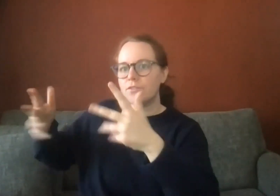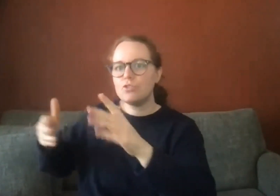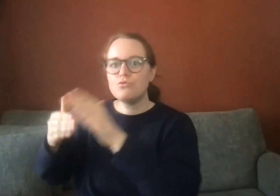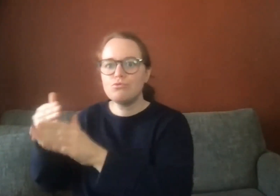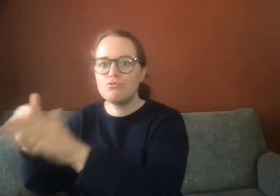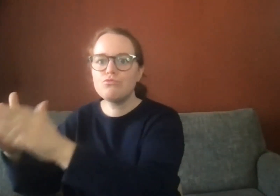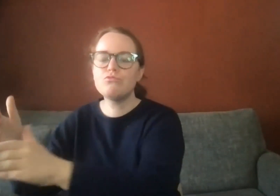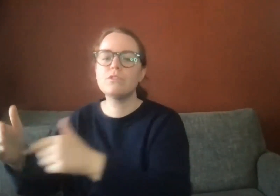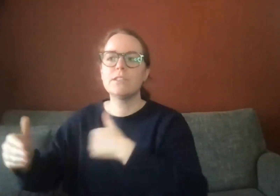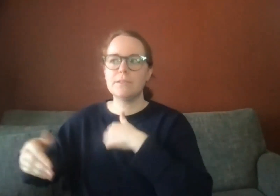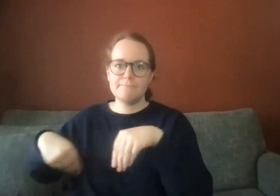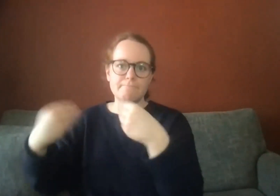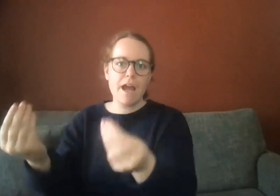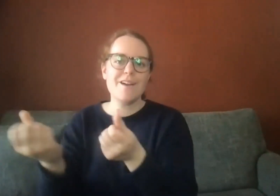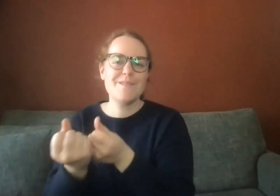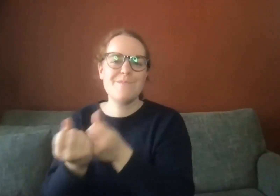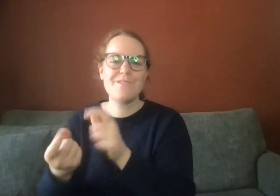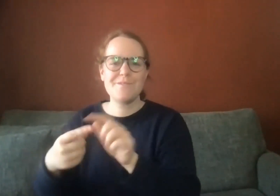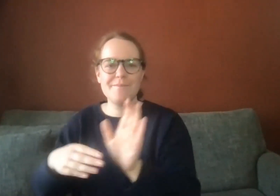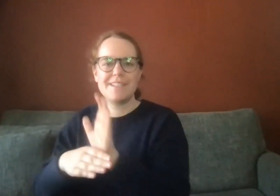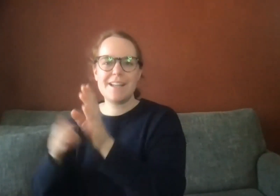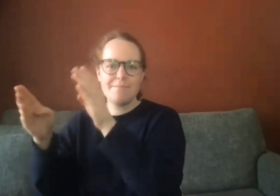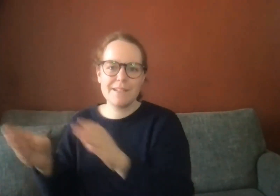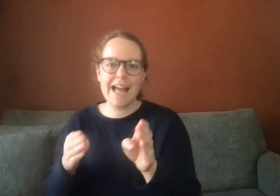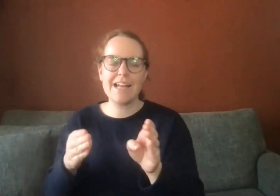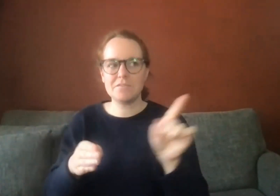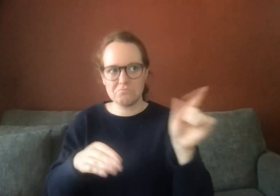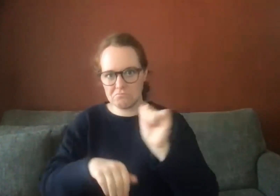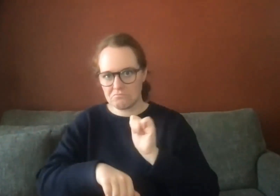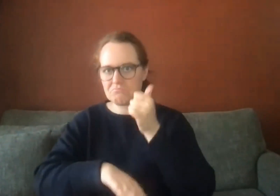complete their business plan, and then successfully launch their business.